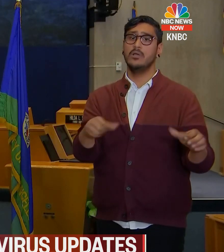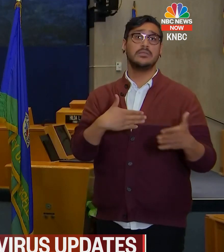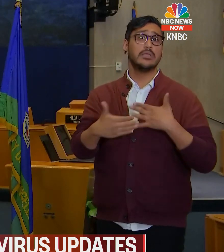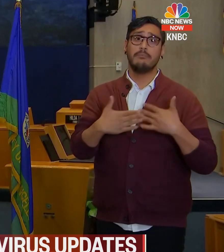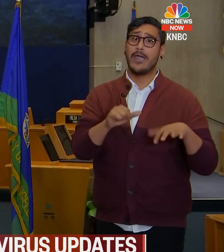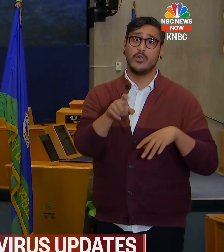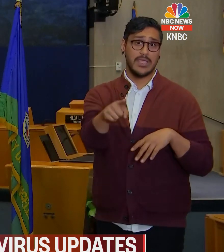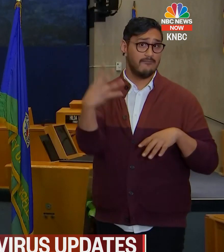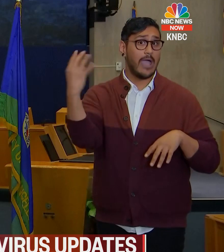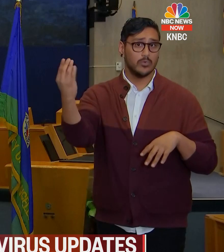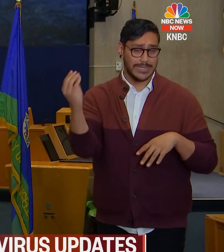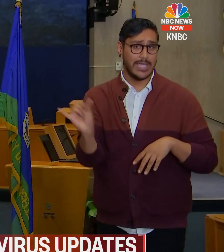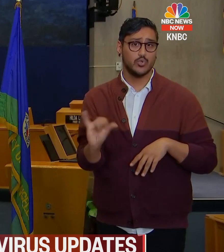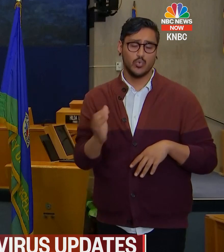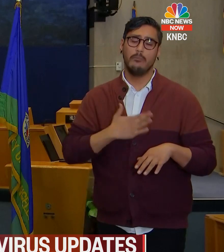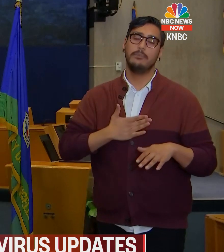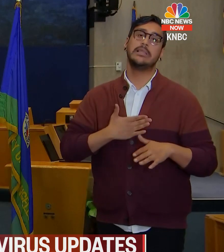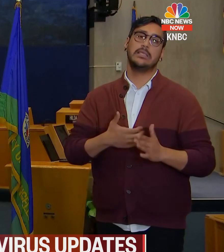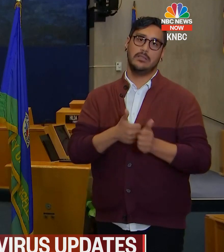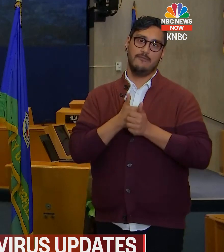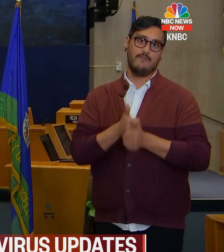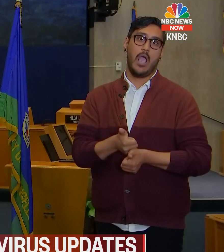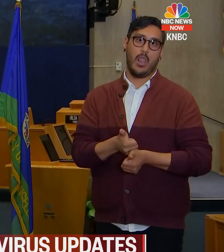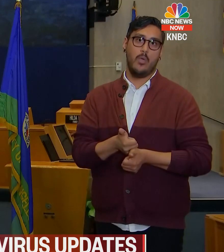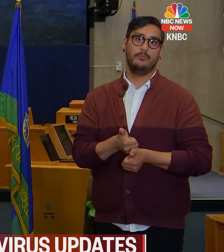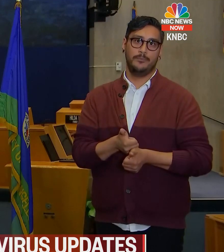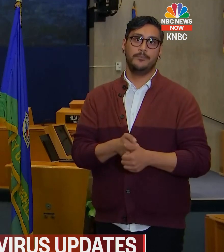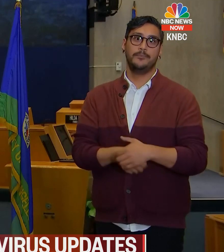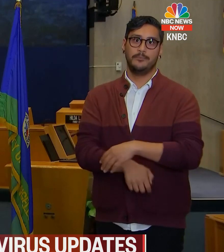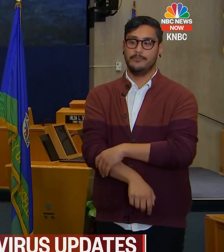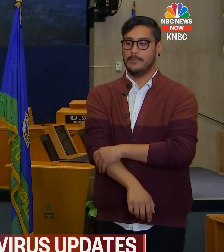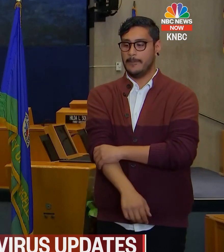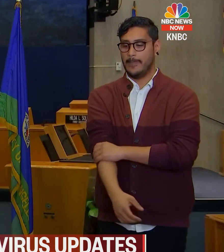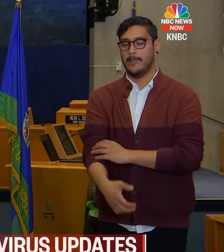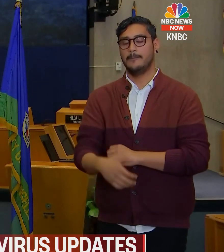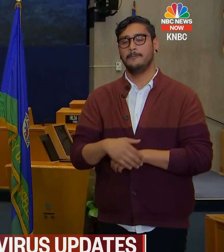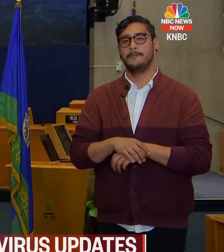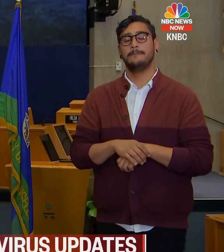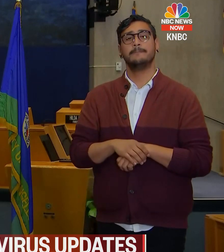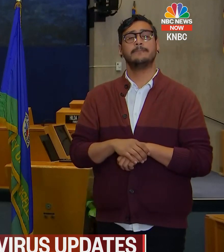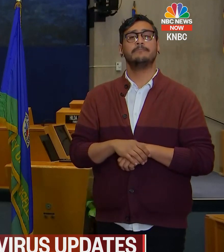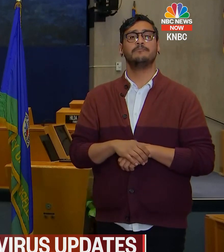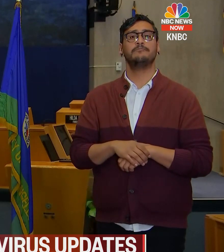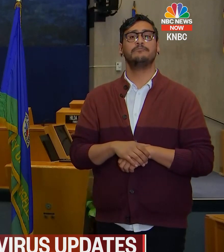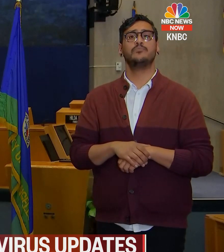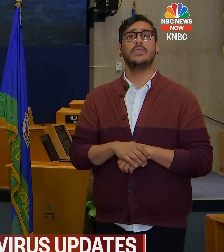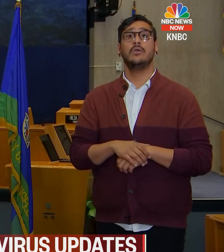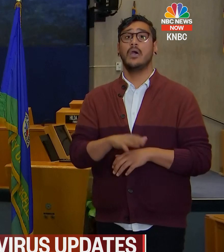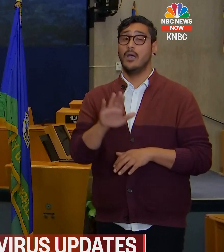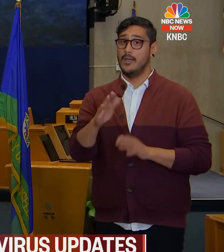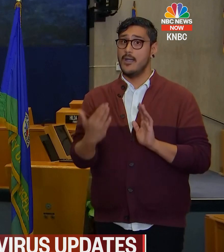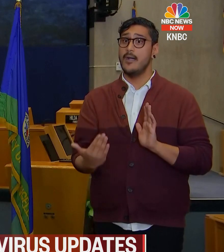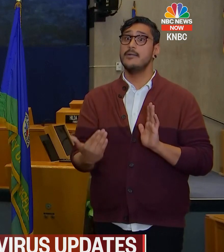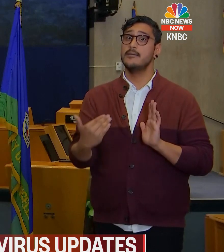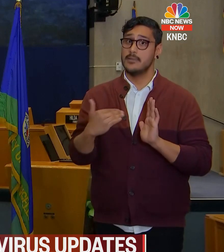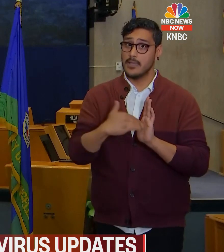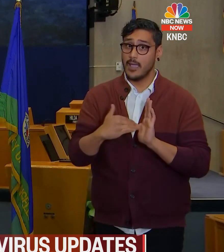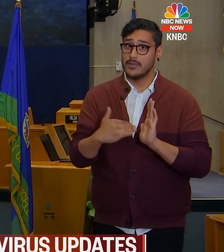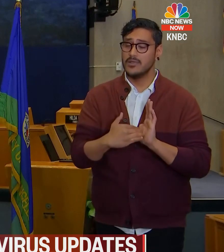outdoor spaces. In closing, we all need to operate with the assumption that